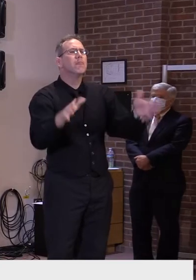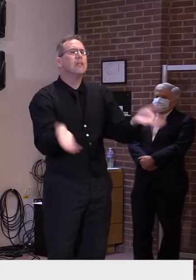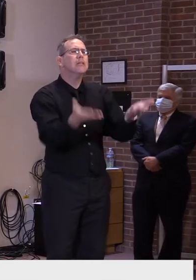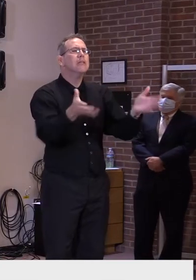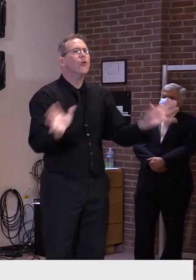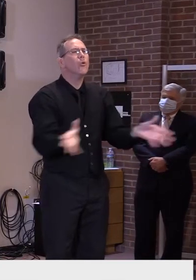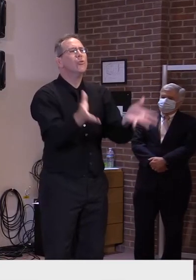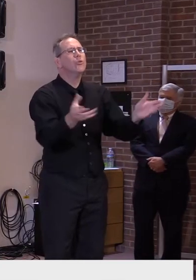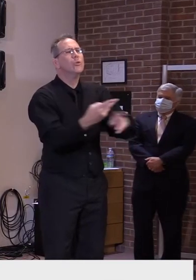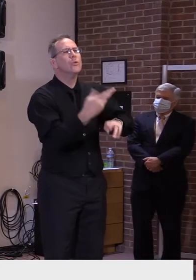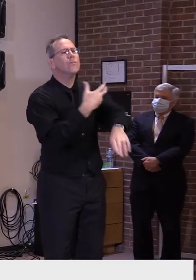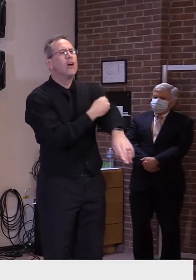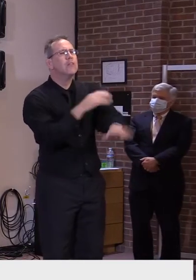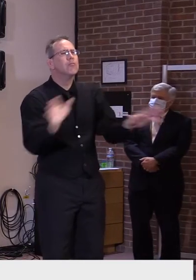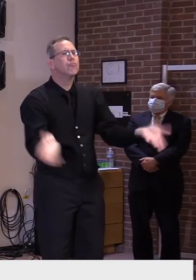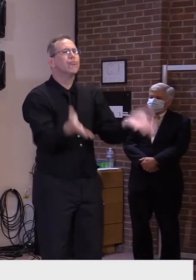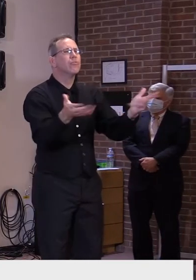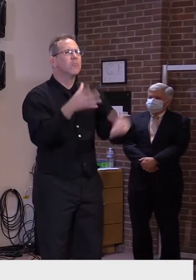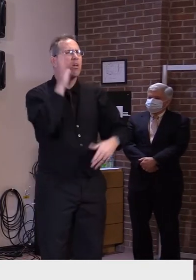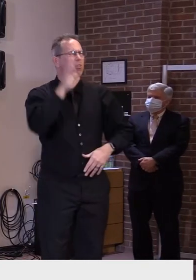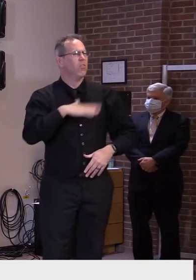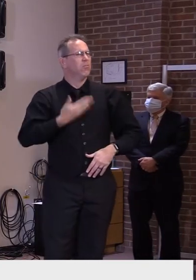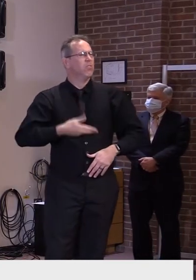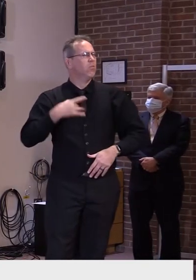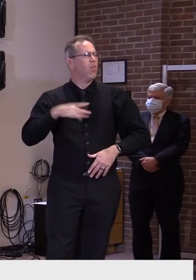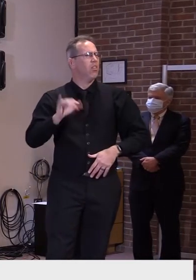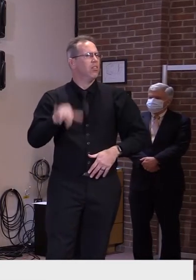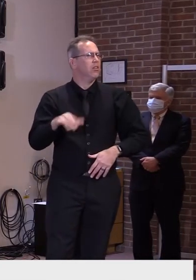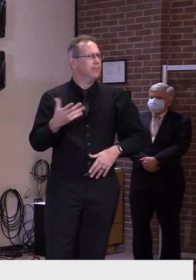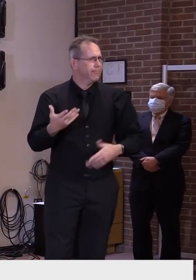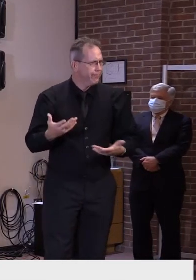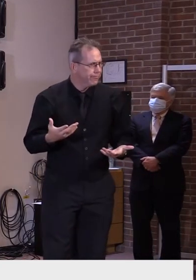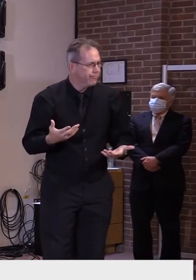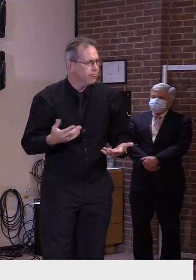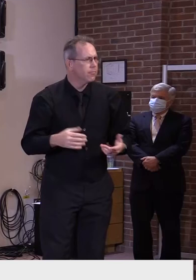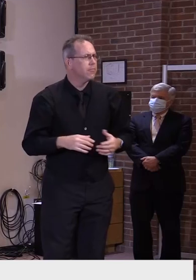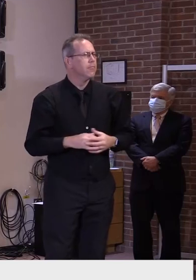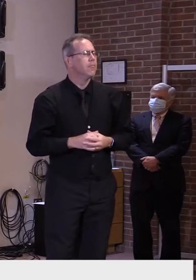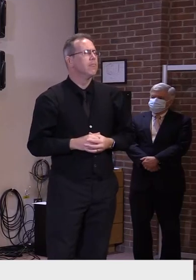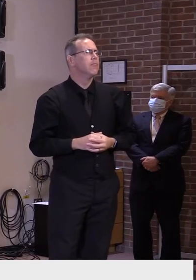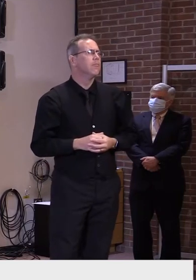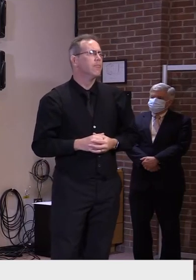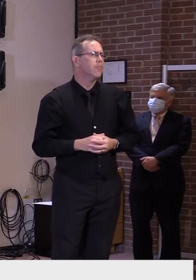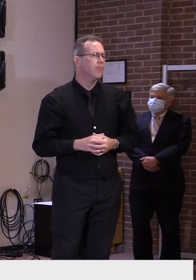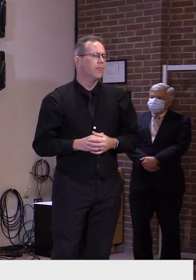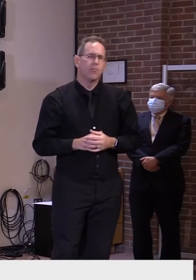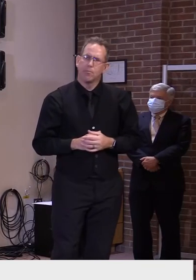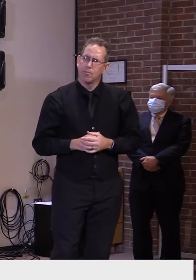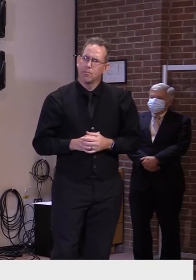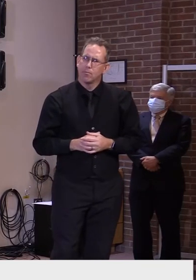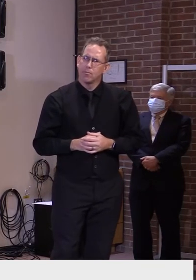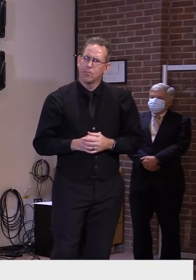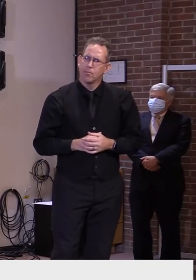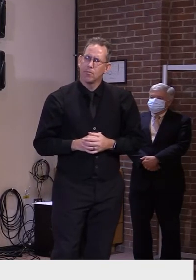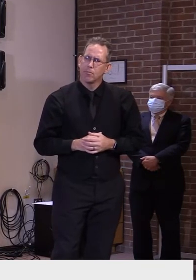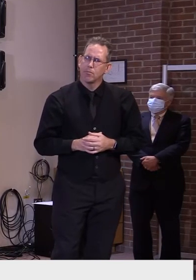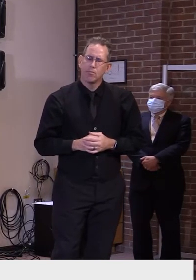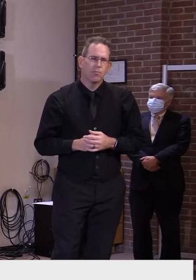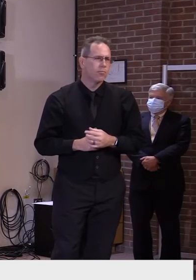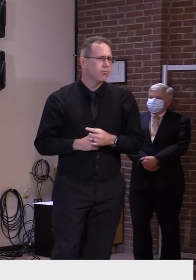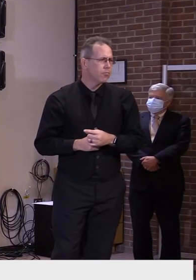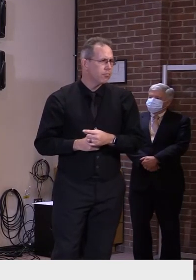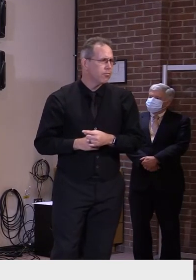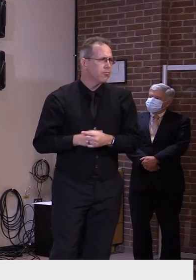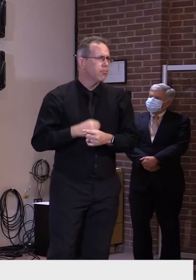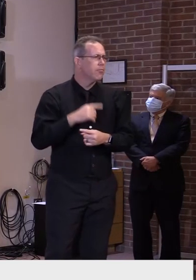I'll give my perspective. I think it should be promoted. And I hope we get as many of our 5